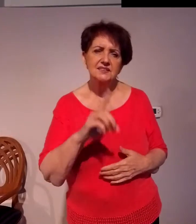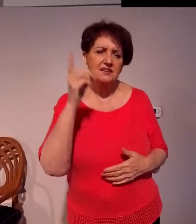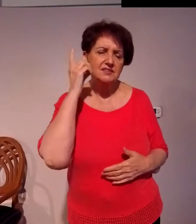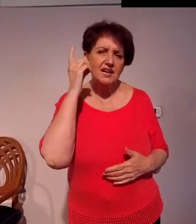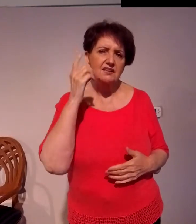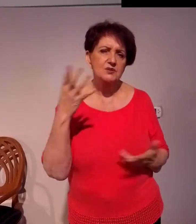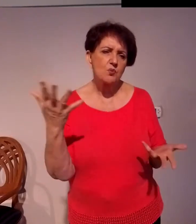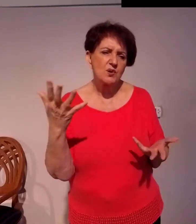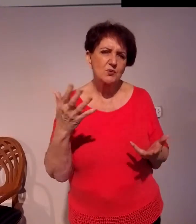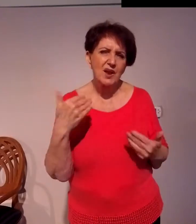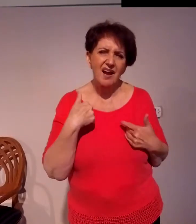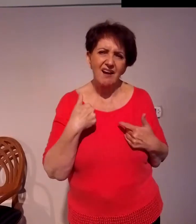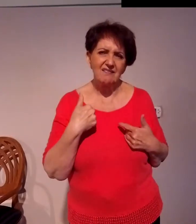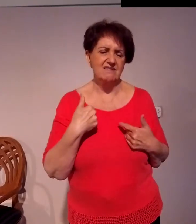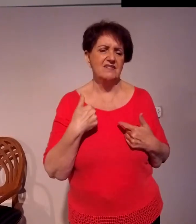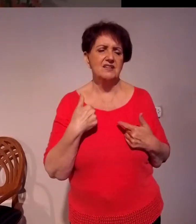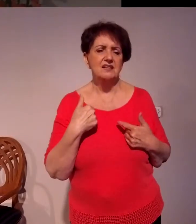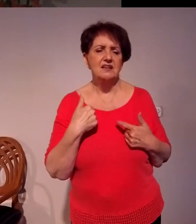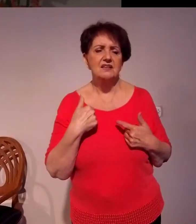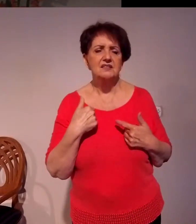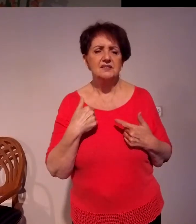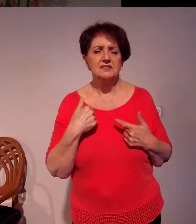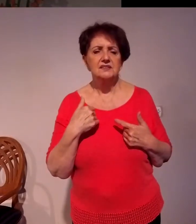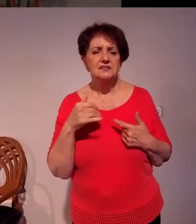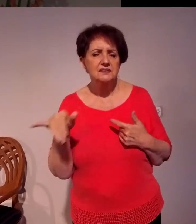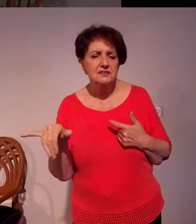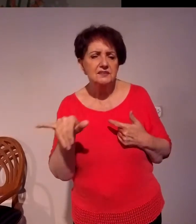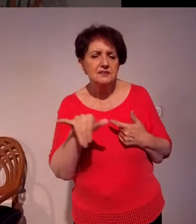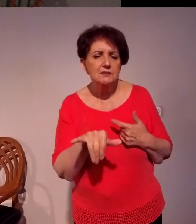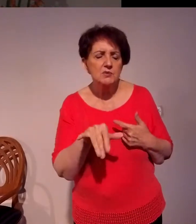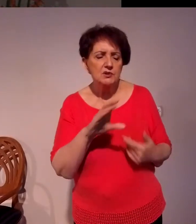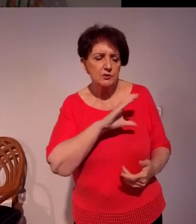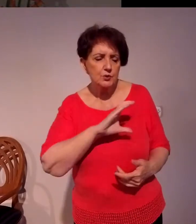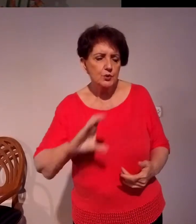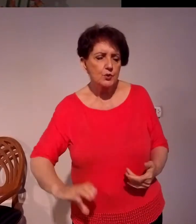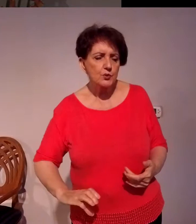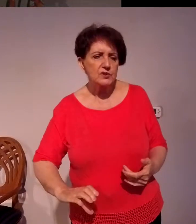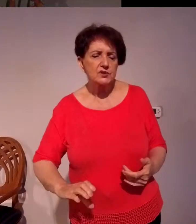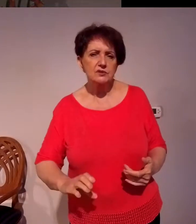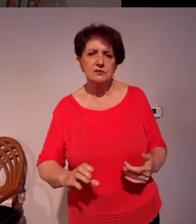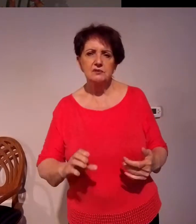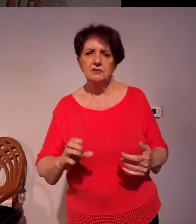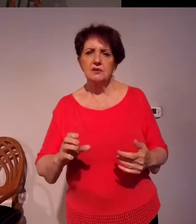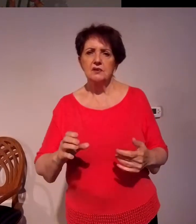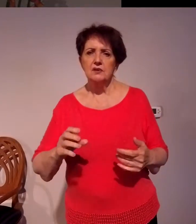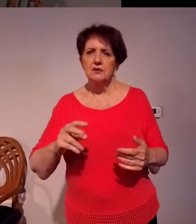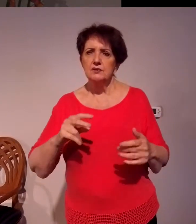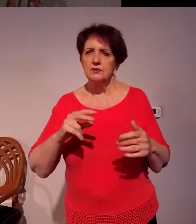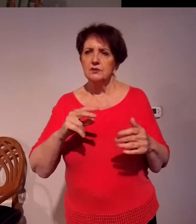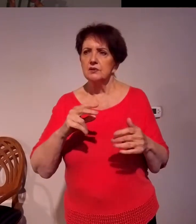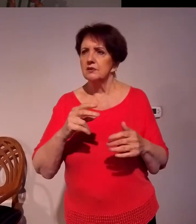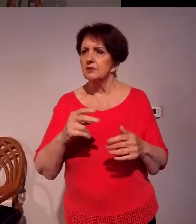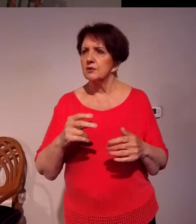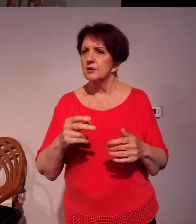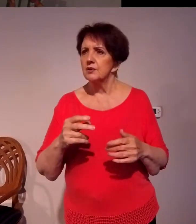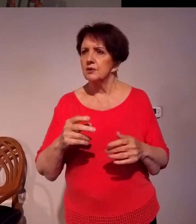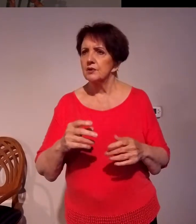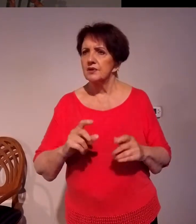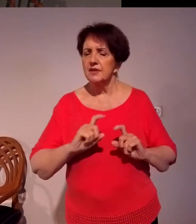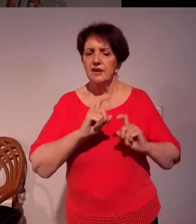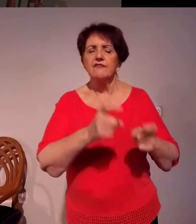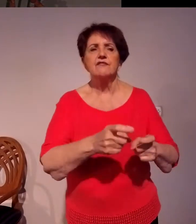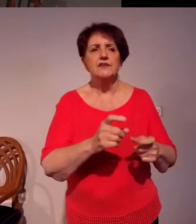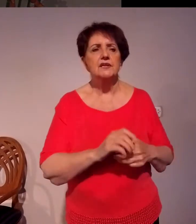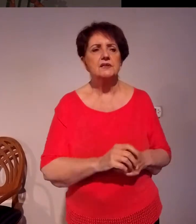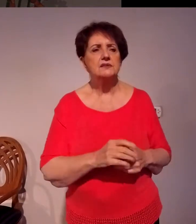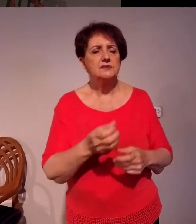CSLDallas that is similar to the Christian Great Commission? The Christian Great Commission to